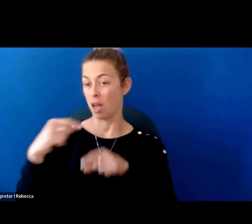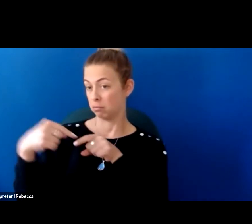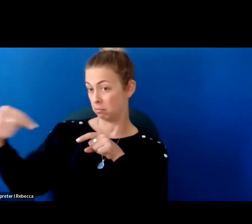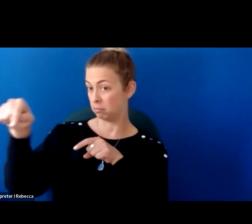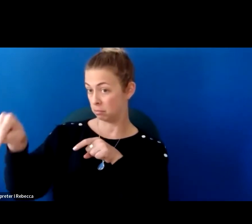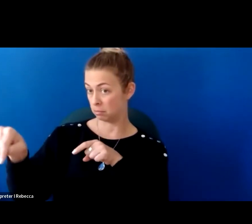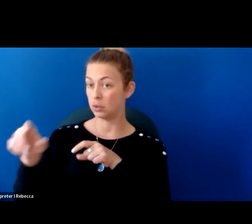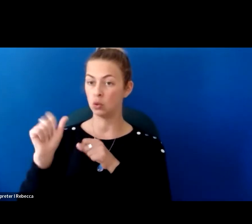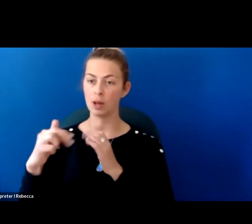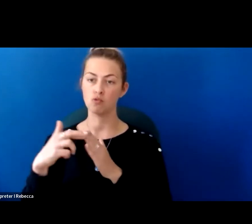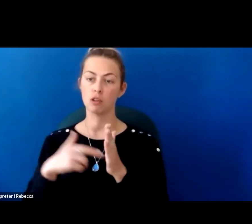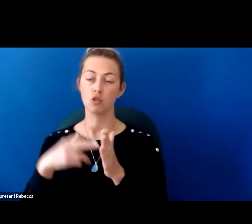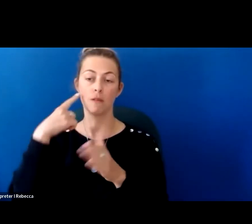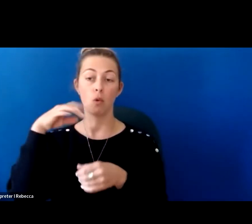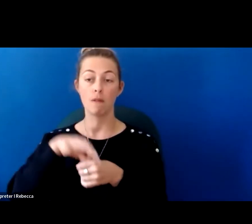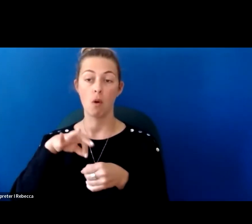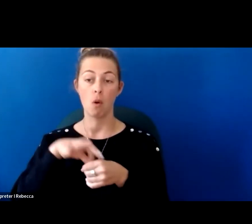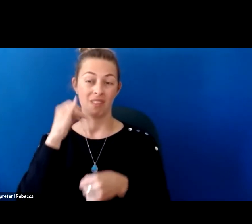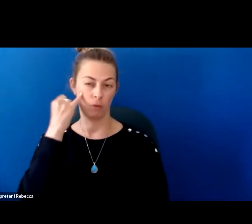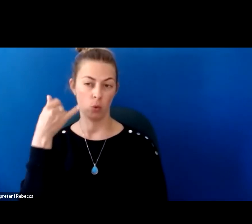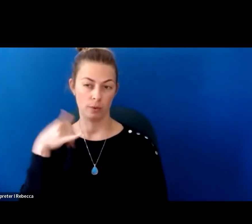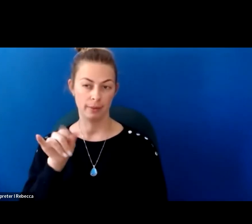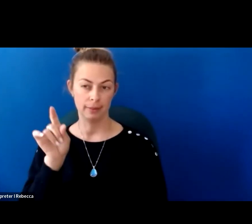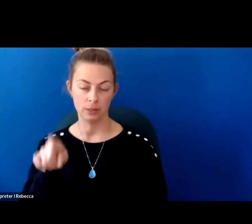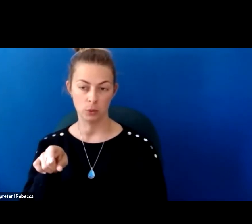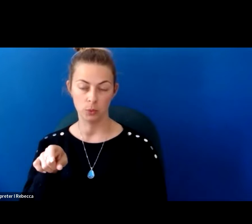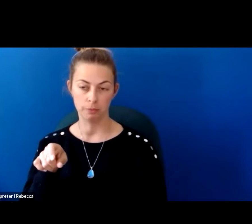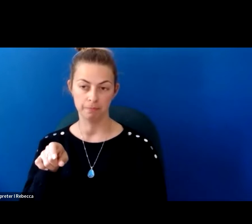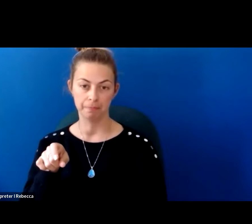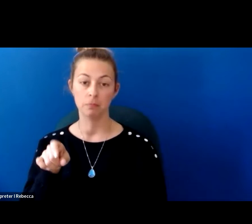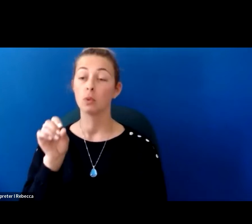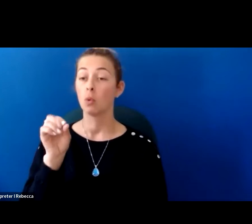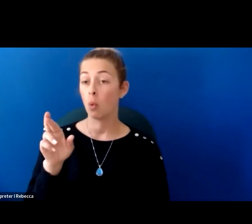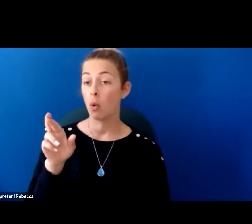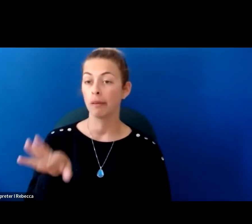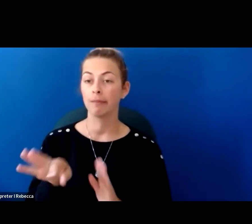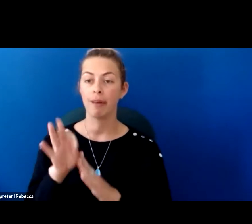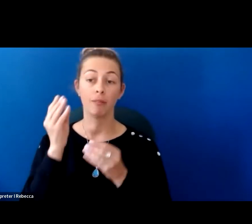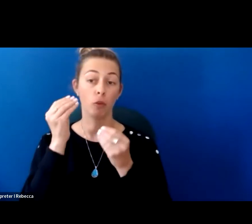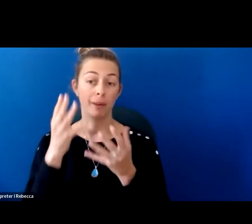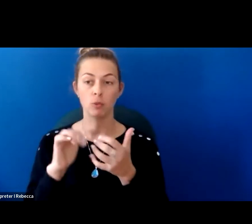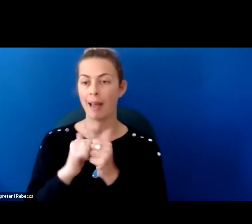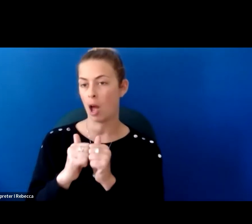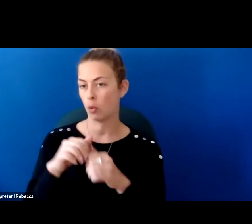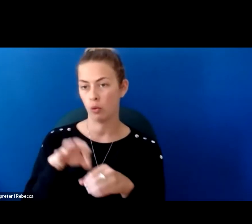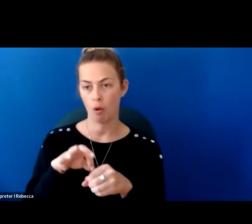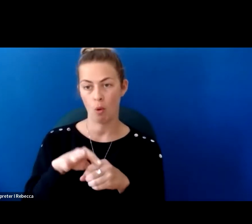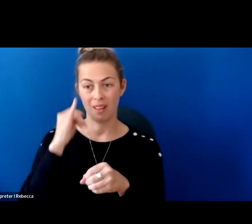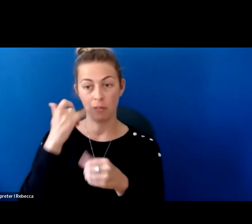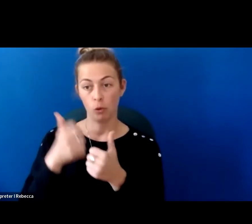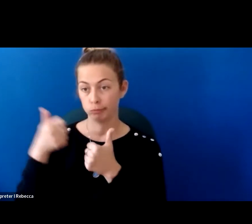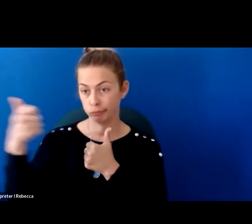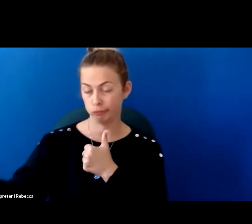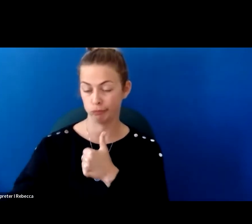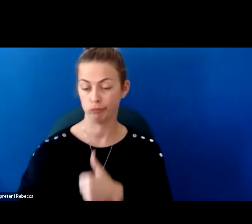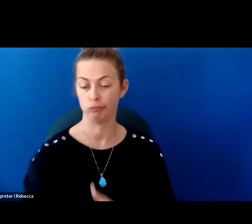still need to register to vote, or you can get information on how to vote if you're living away from home and would still like to vote but